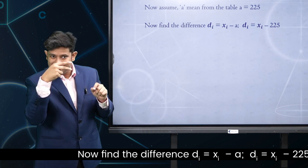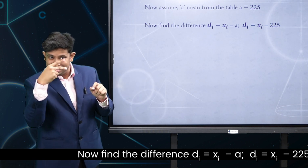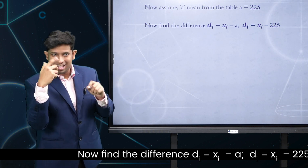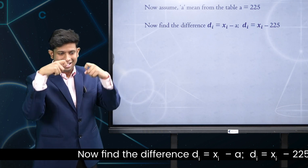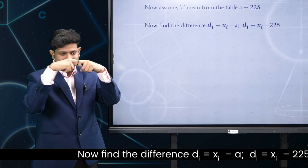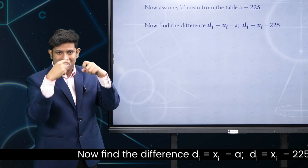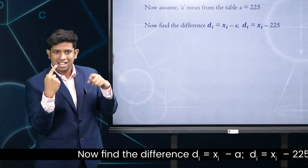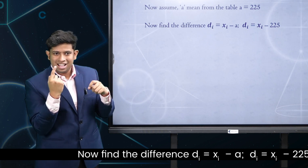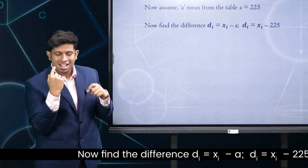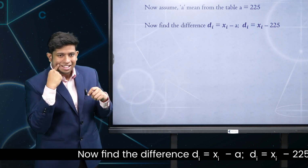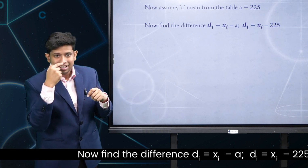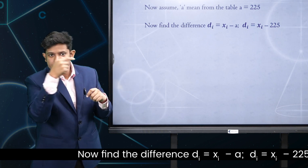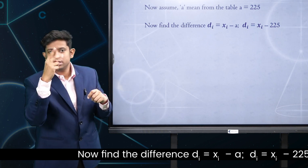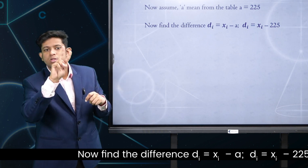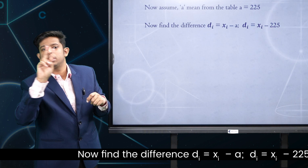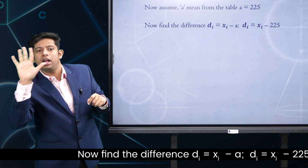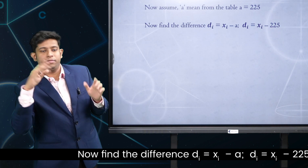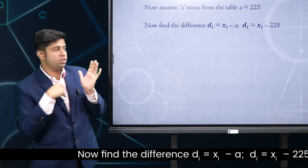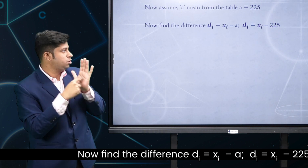xi minus 225.